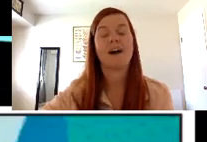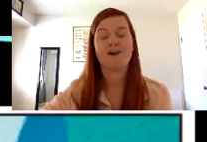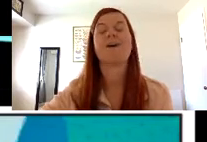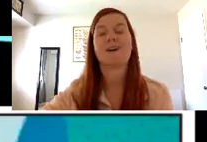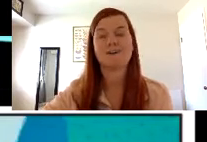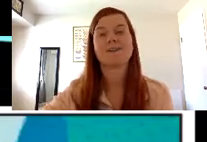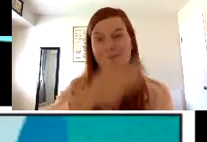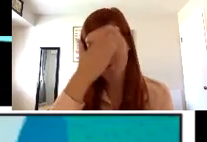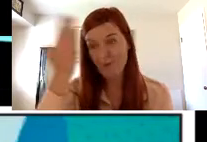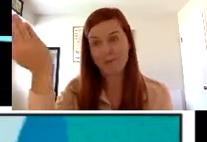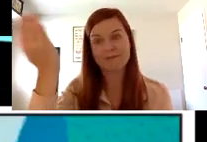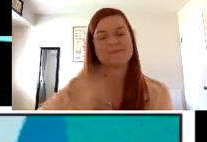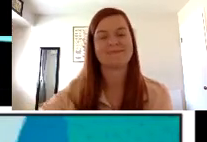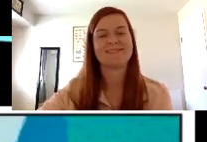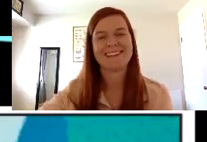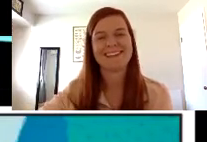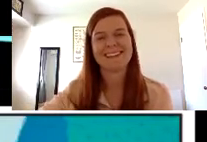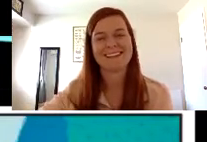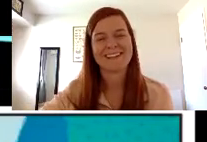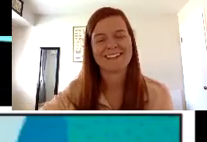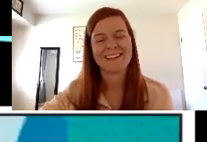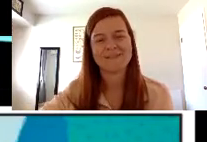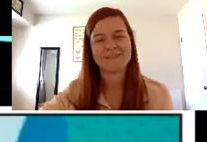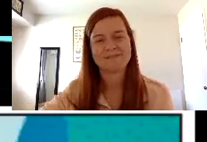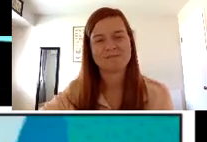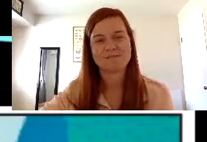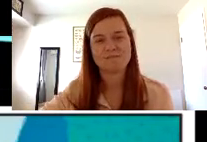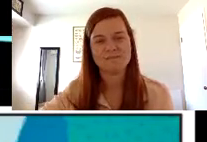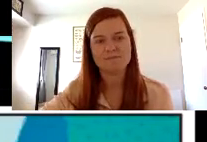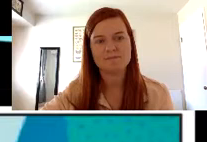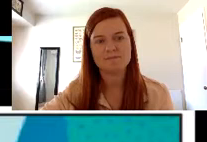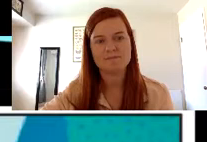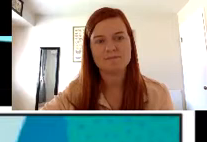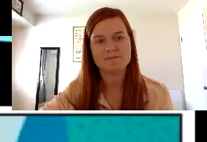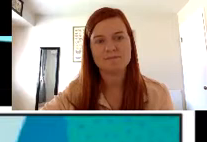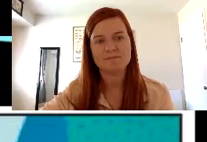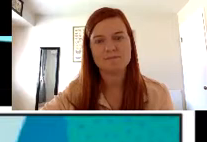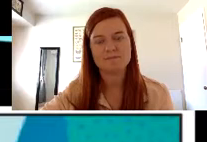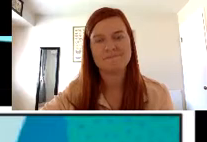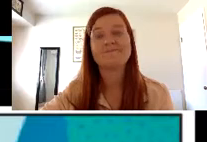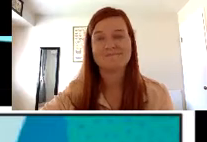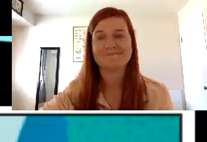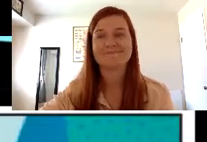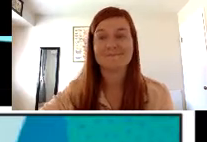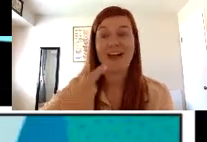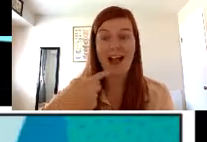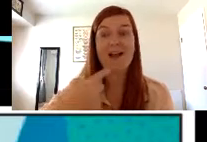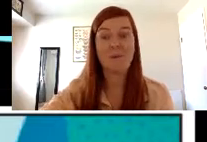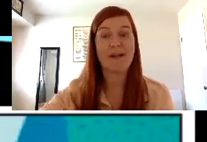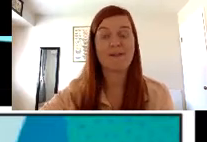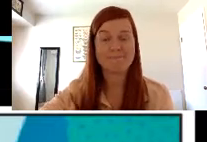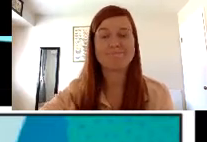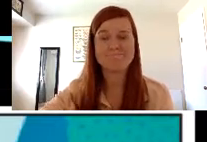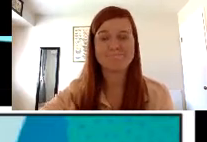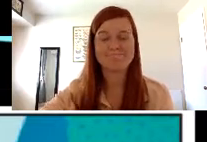They each said, "I will, meow. I will, quack, quack. I will,